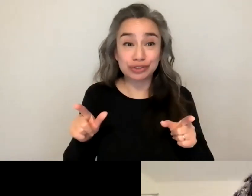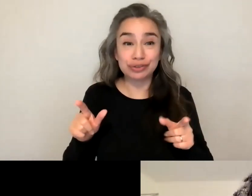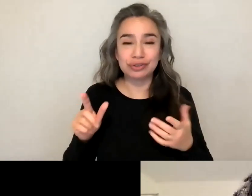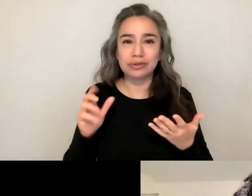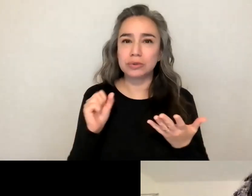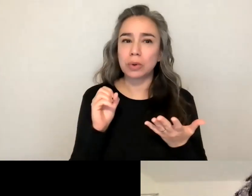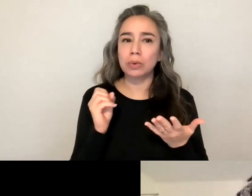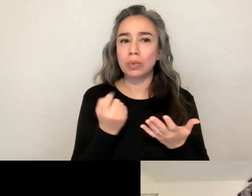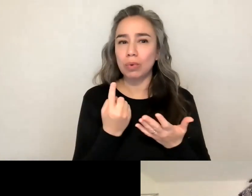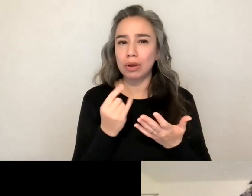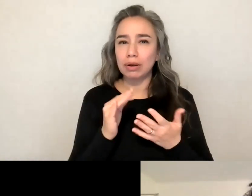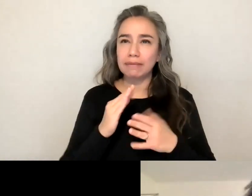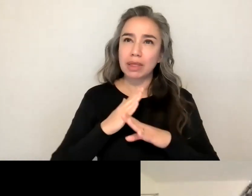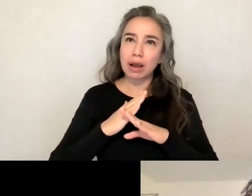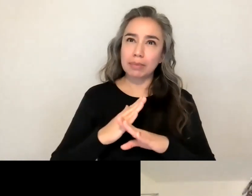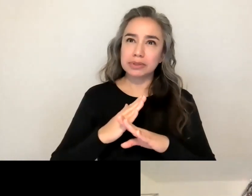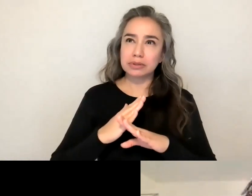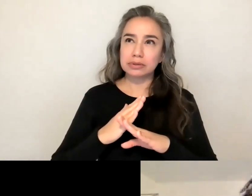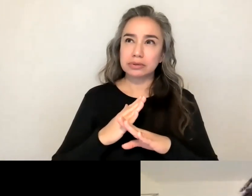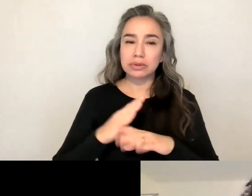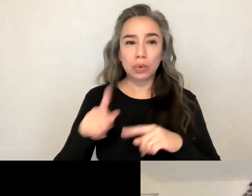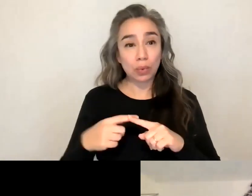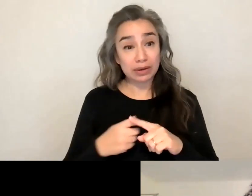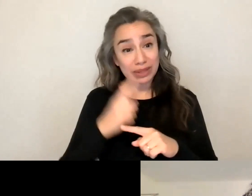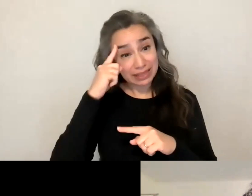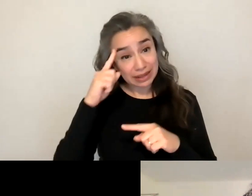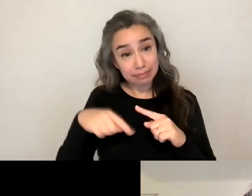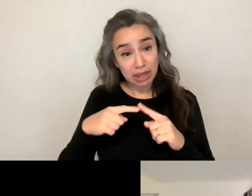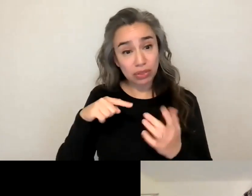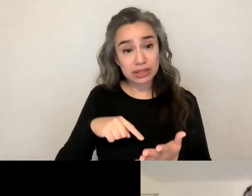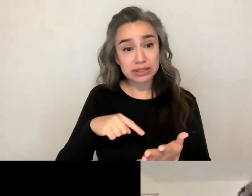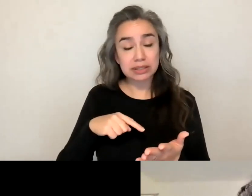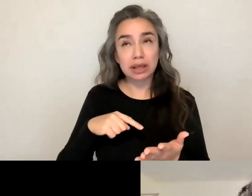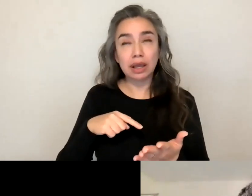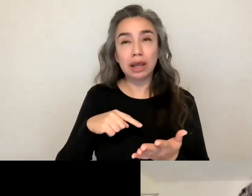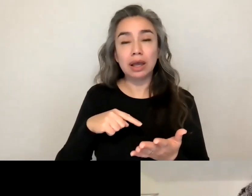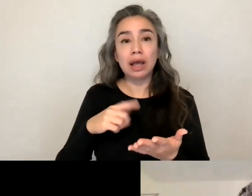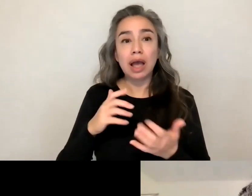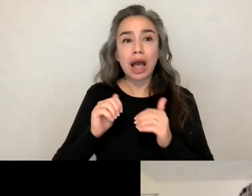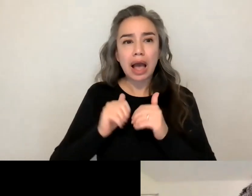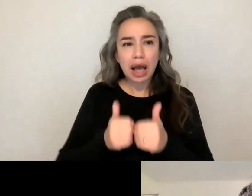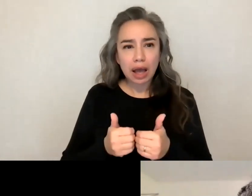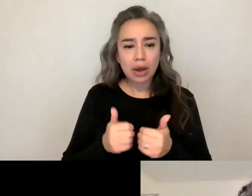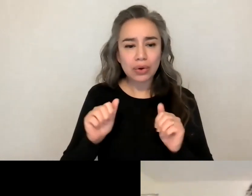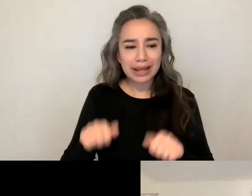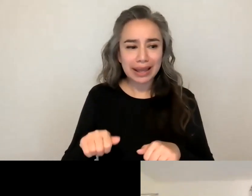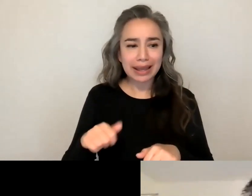obstacles in thinking about this is how can we, I guess people need